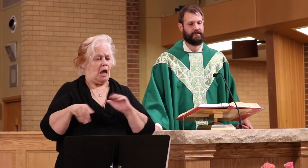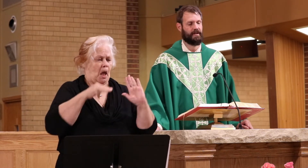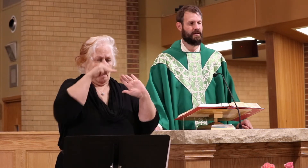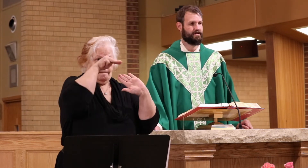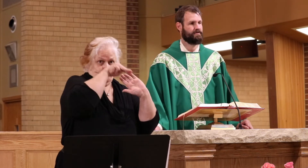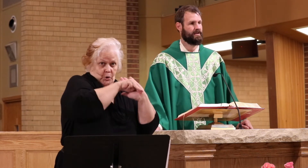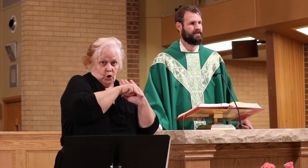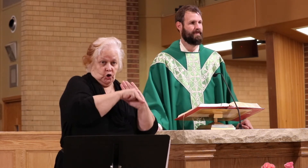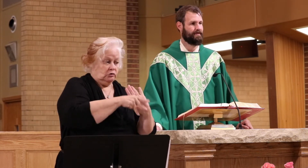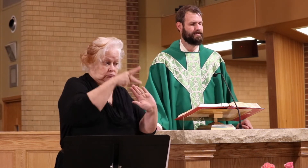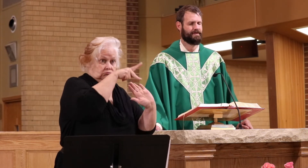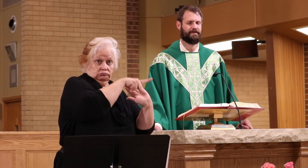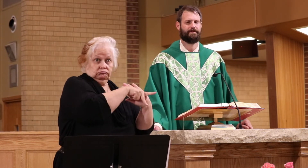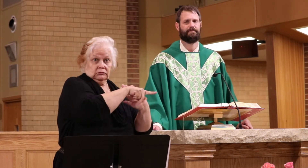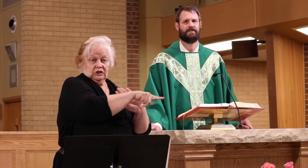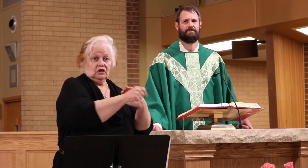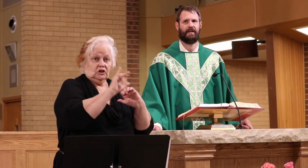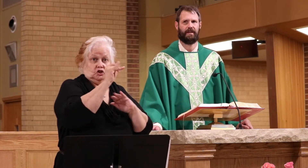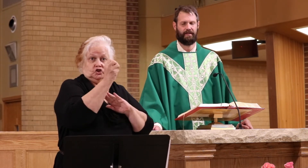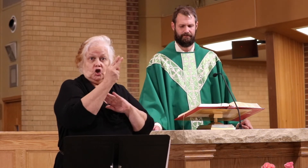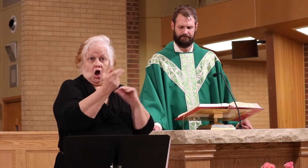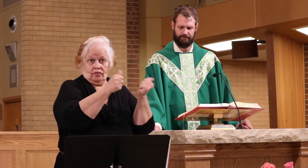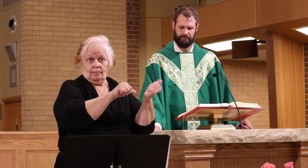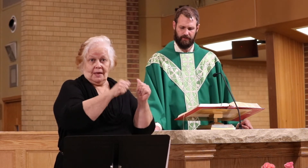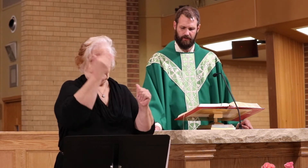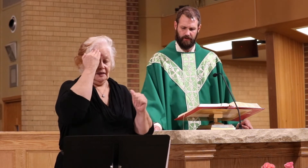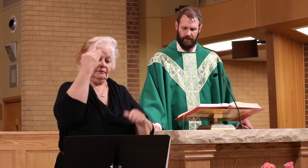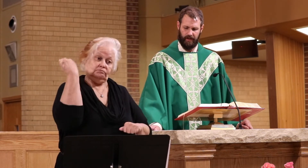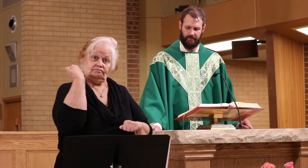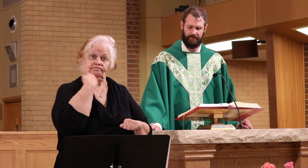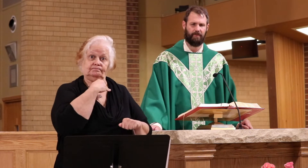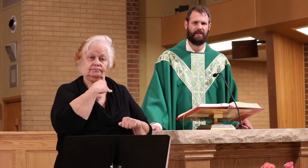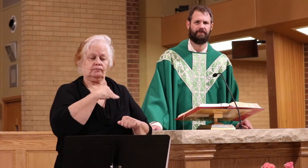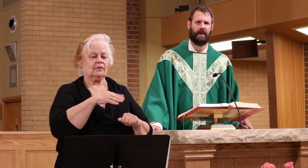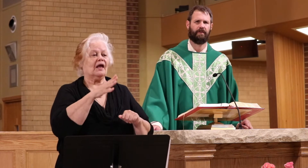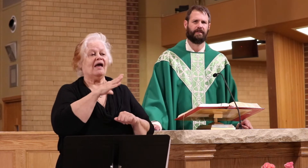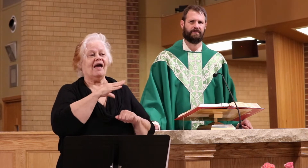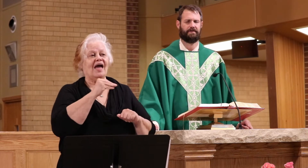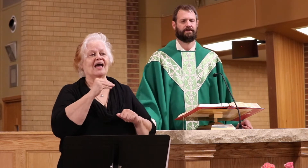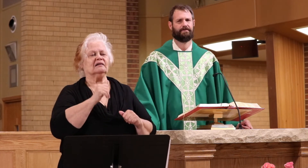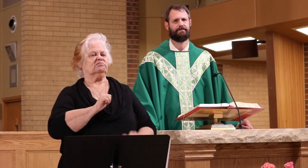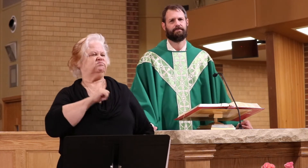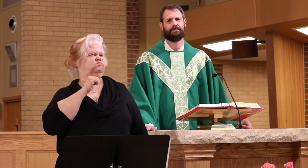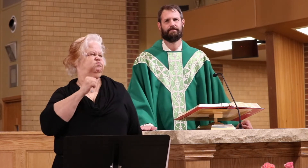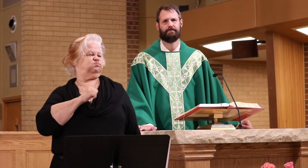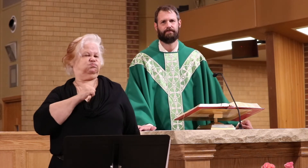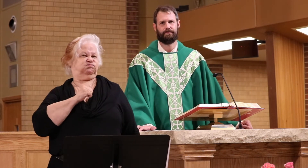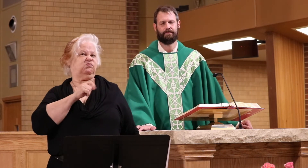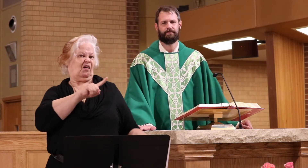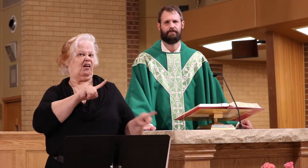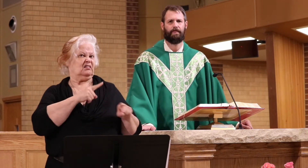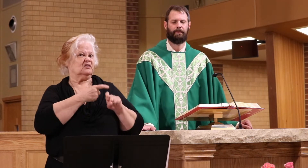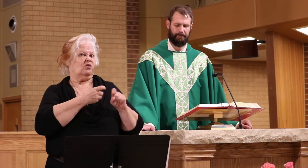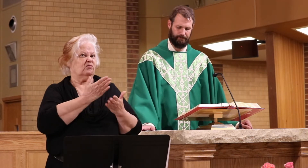Murder, in the case of John the Baptist, his beheading, and a fair bit of arrogance.